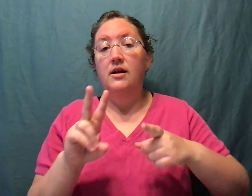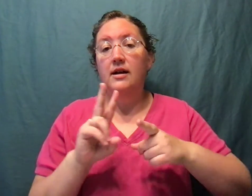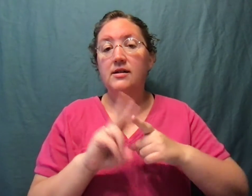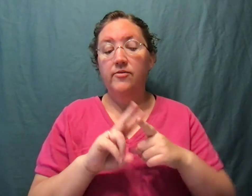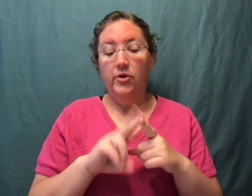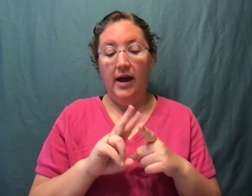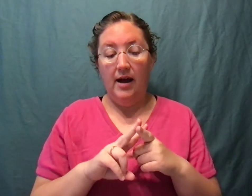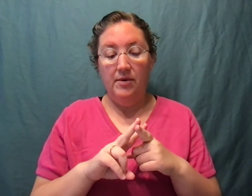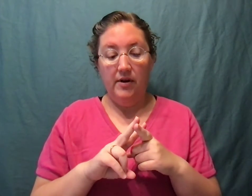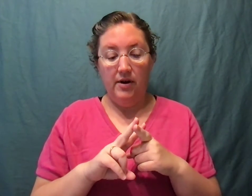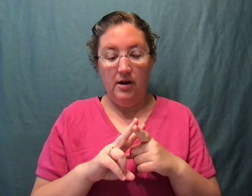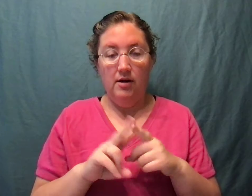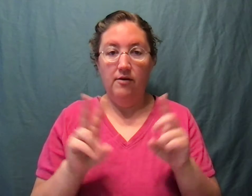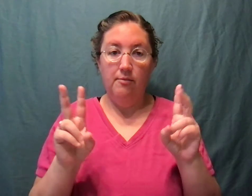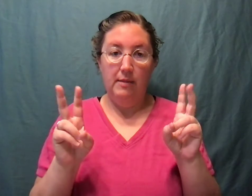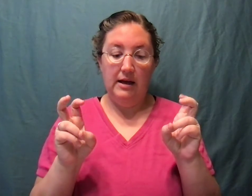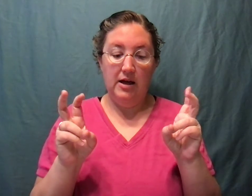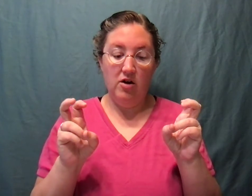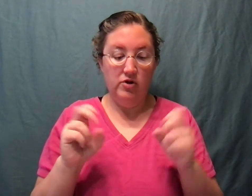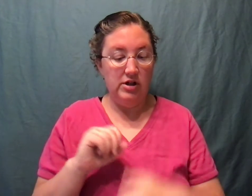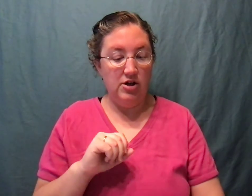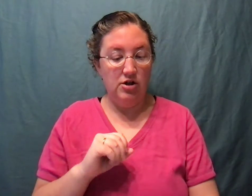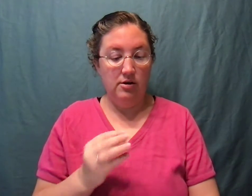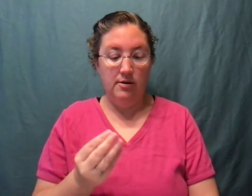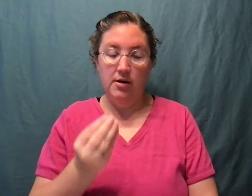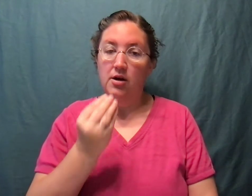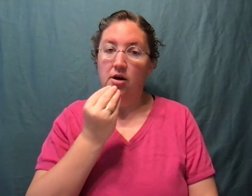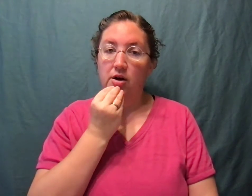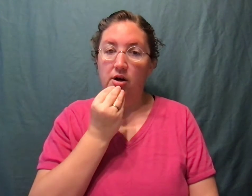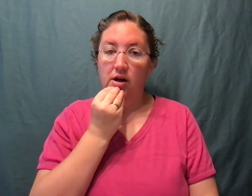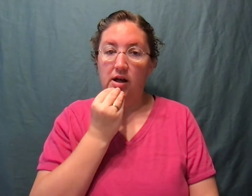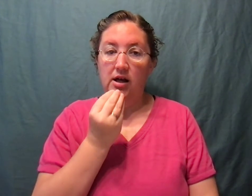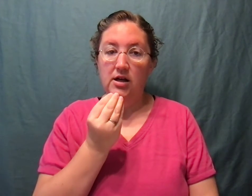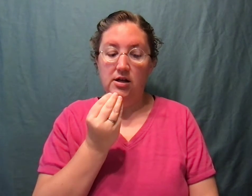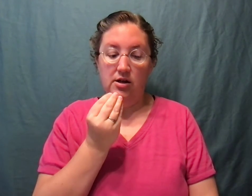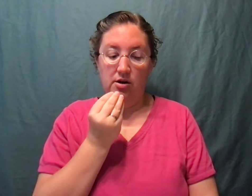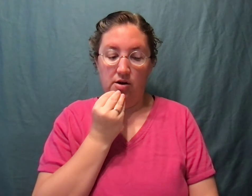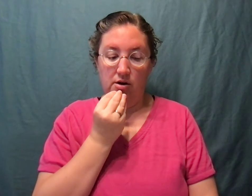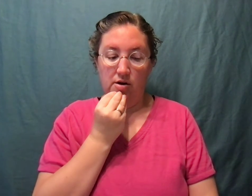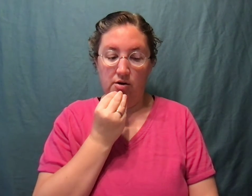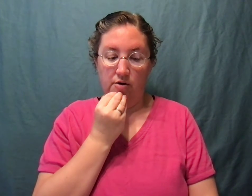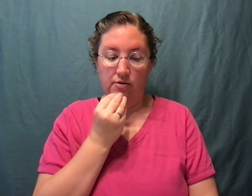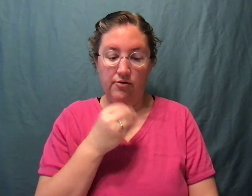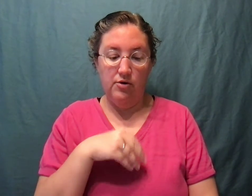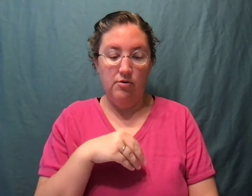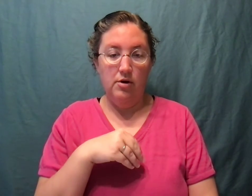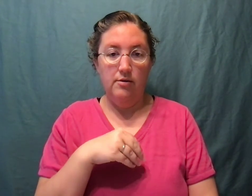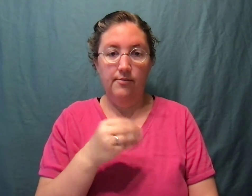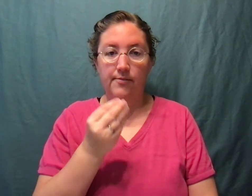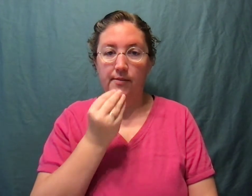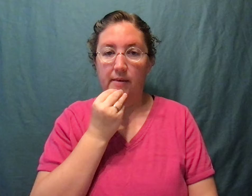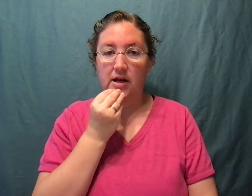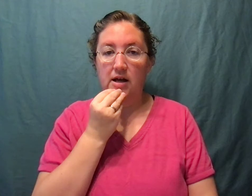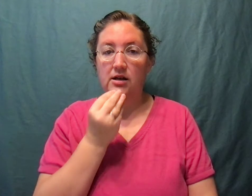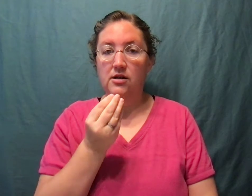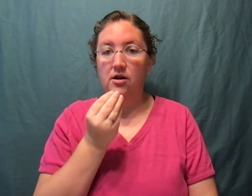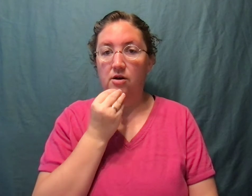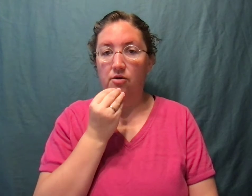Next, some vocabulary, making conversation. Eat or food. Eat or